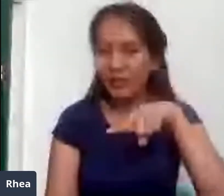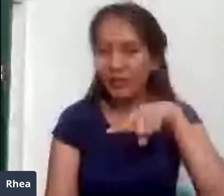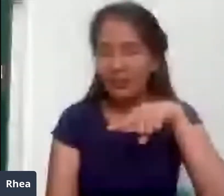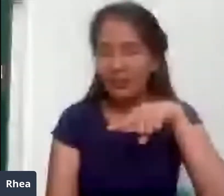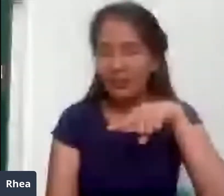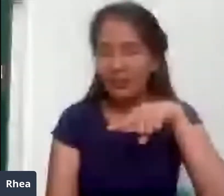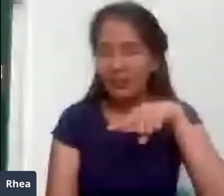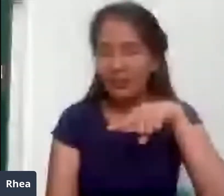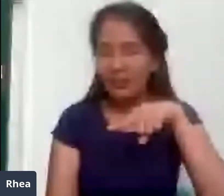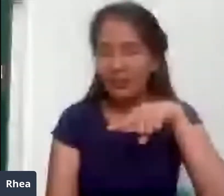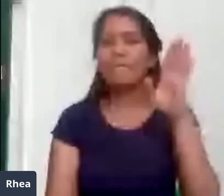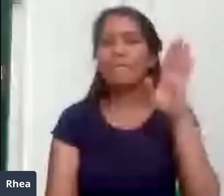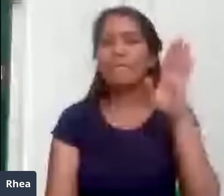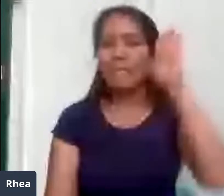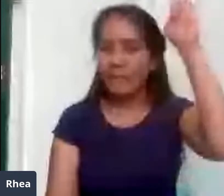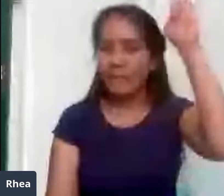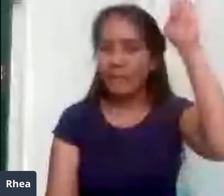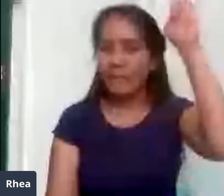sister,